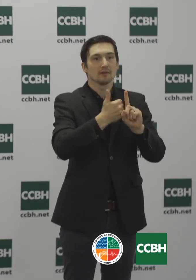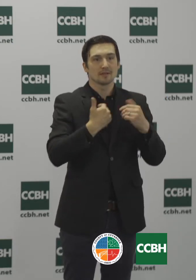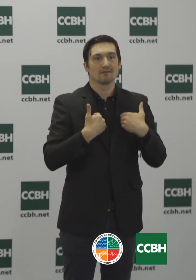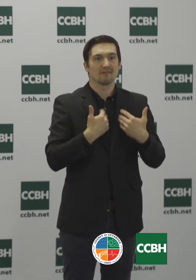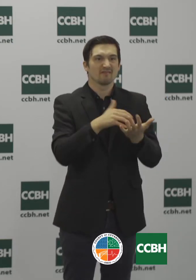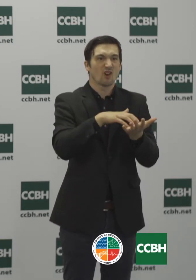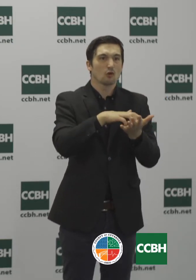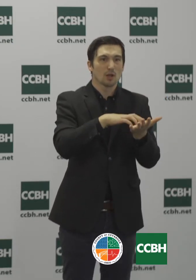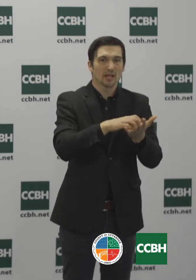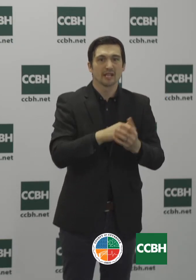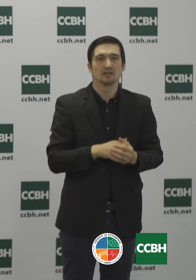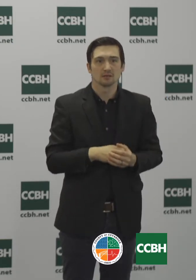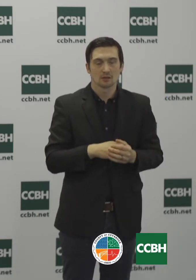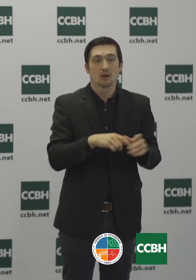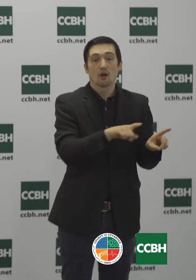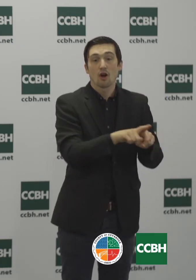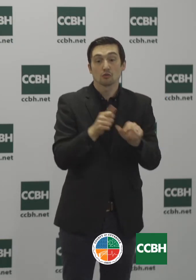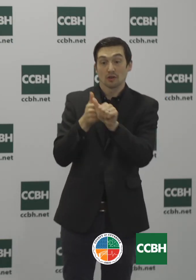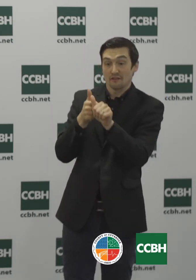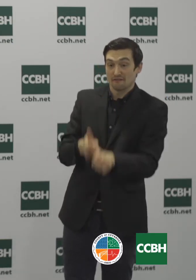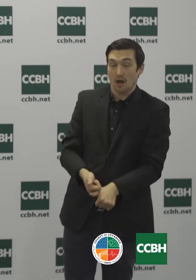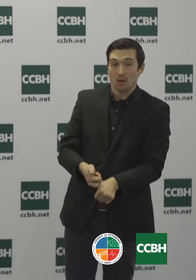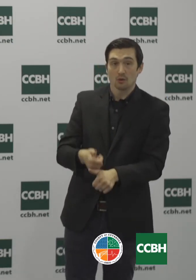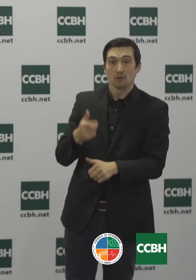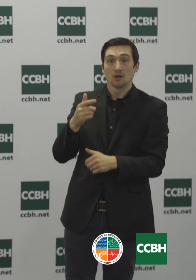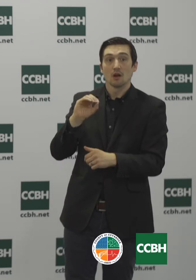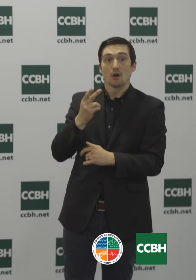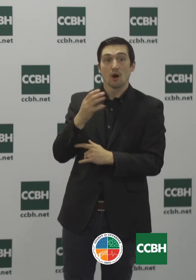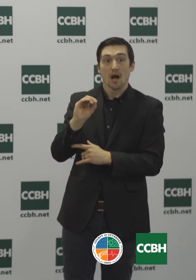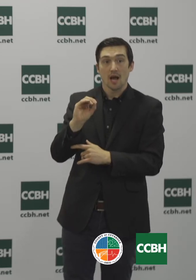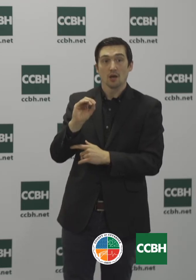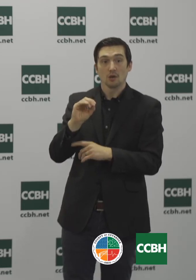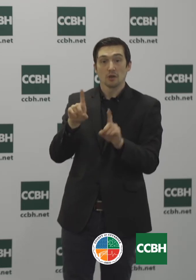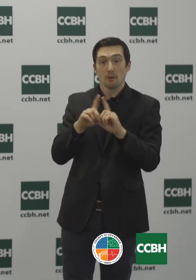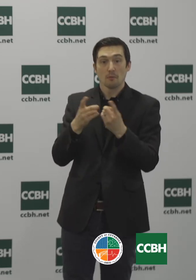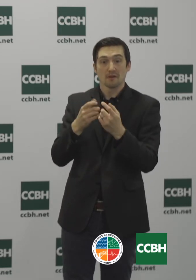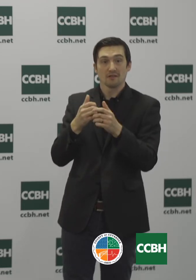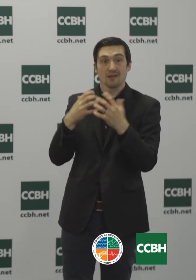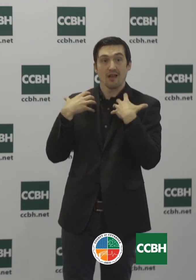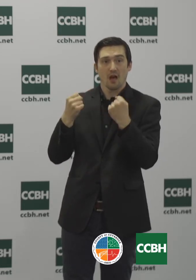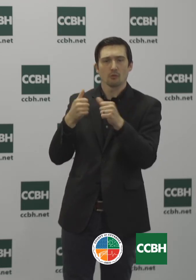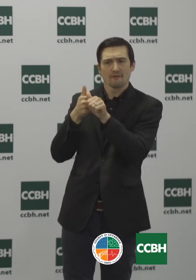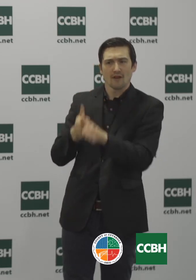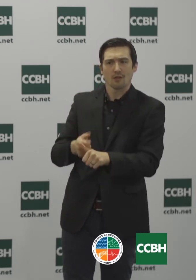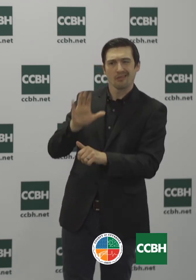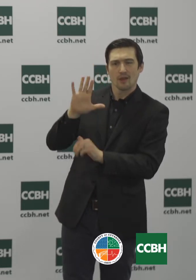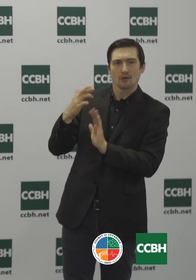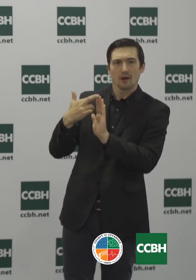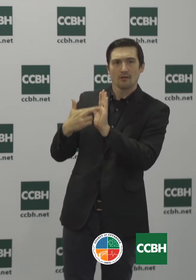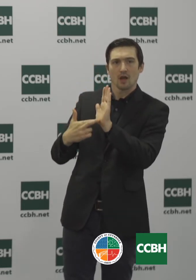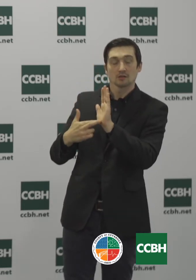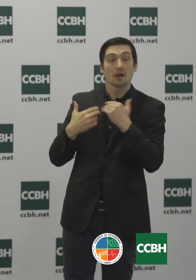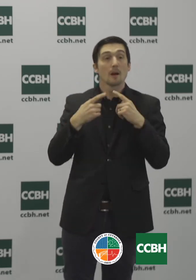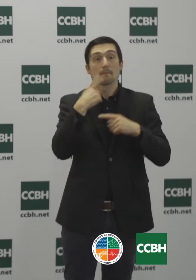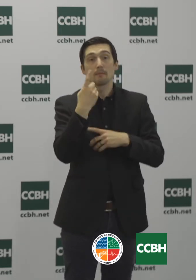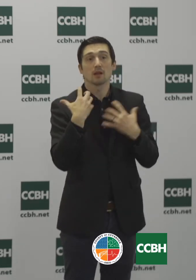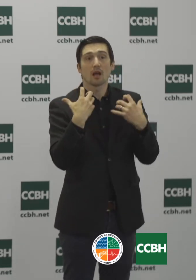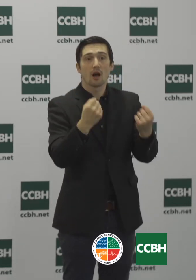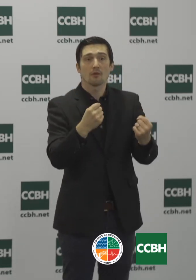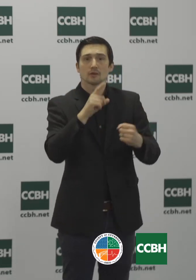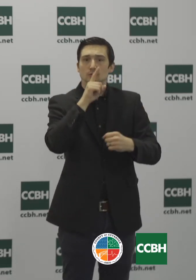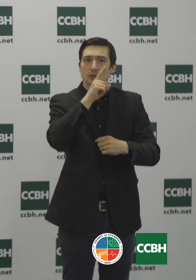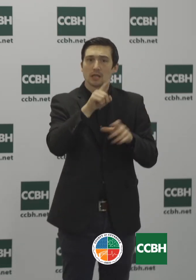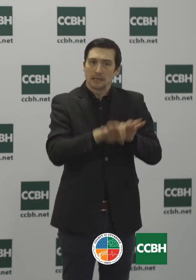testing guidelines from the Ohio Department of Health that Dr. Gullett will detail in a bit. Public health plays a pivotal role in the ongoing